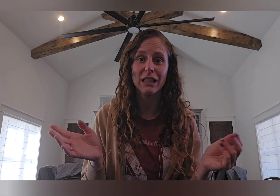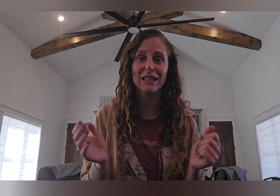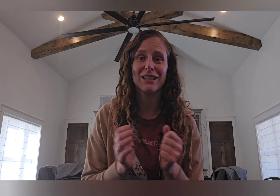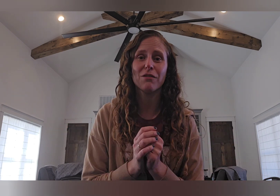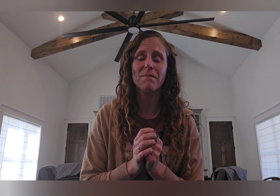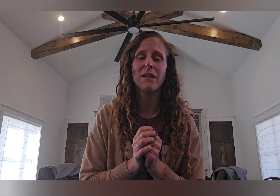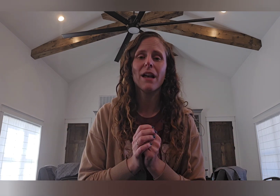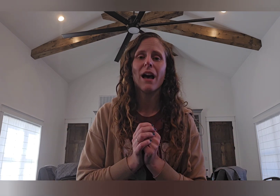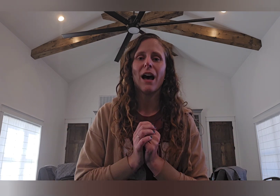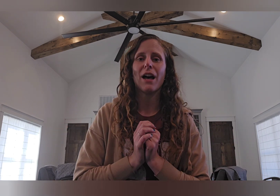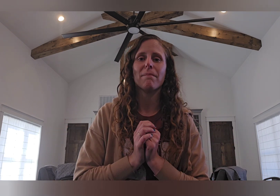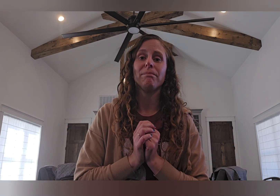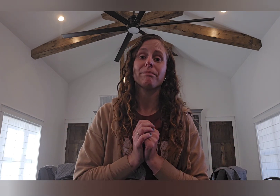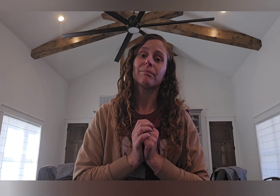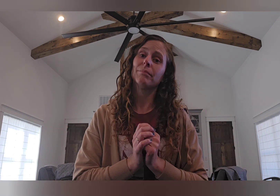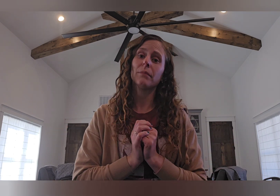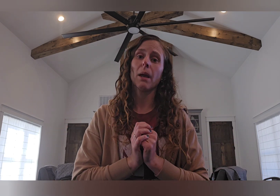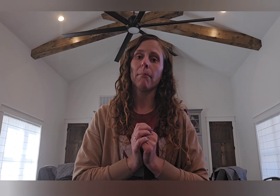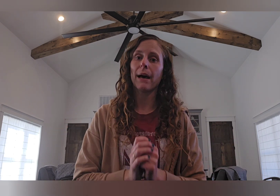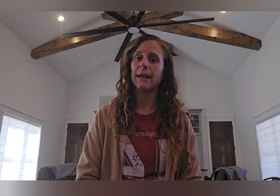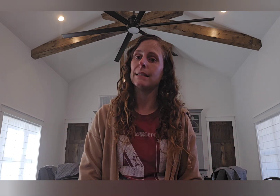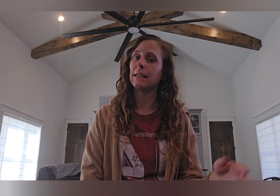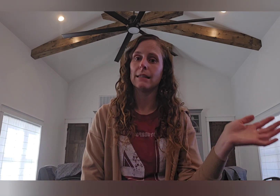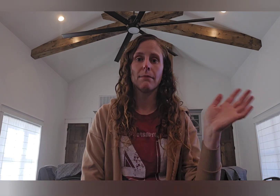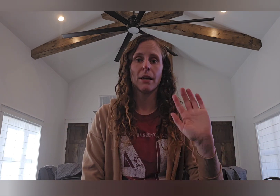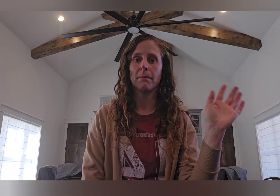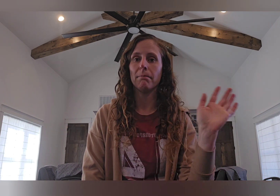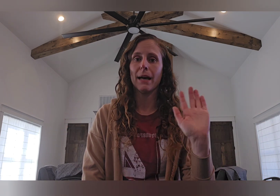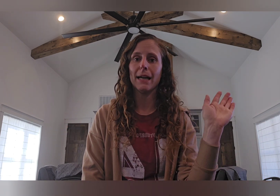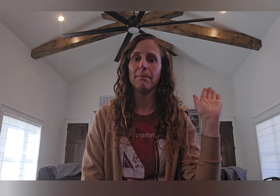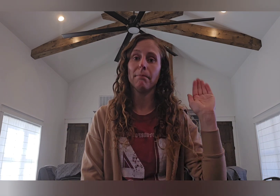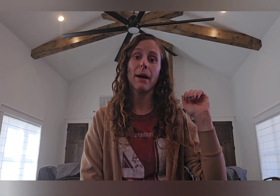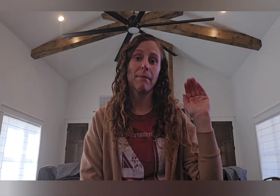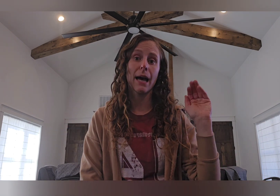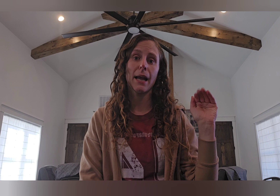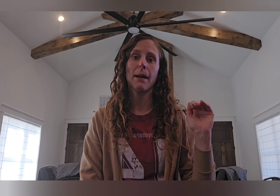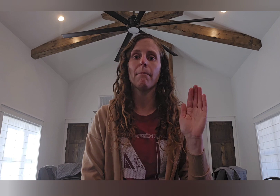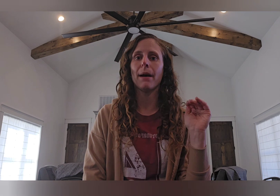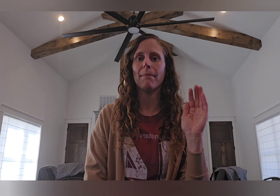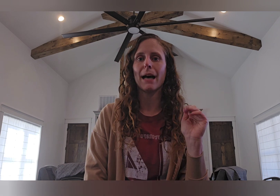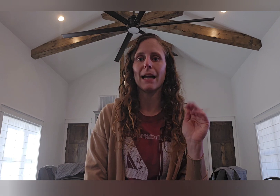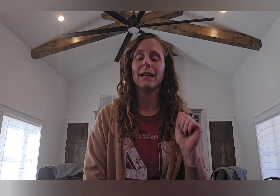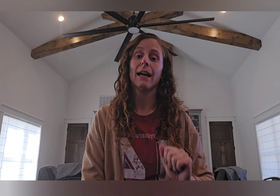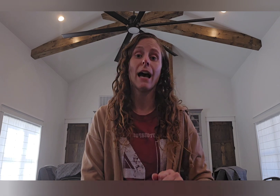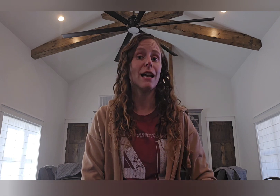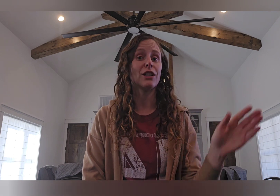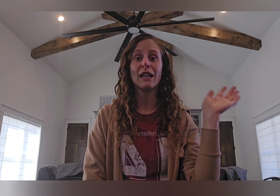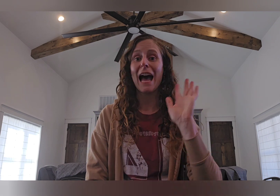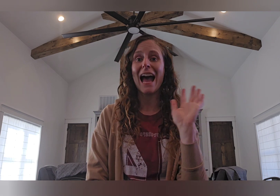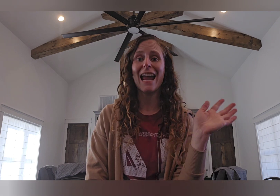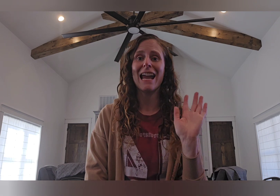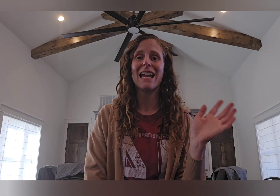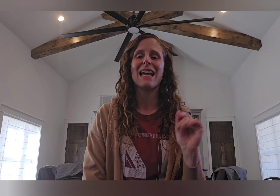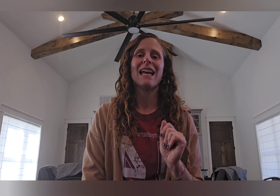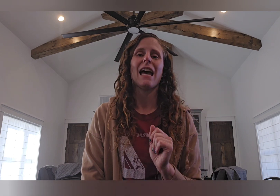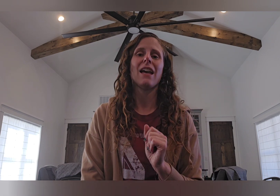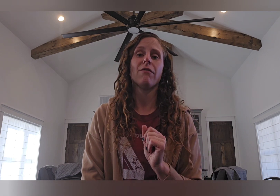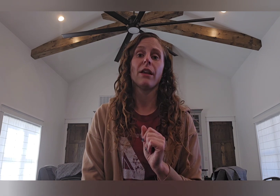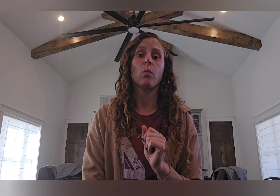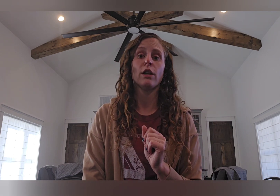things too. Byes, same thing. Bye, bye, bye, bye, bye. Hi is just hi. If they want